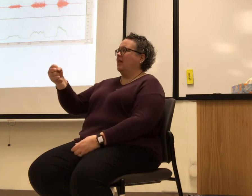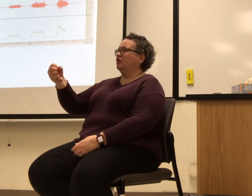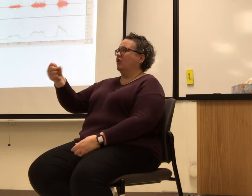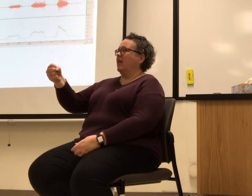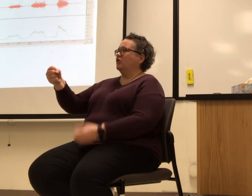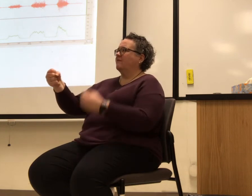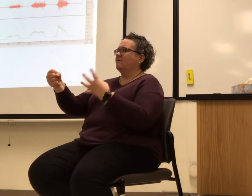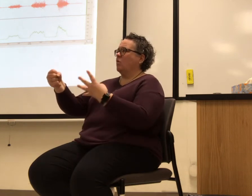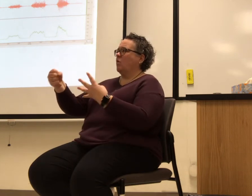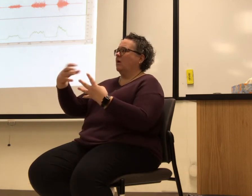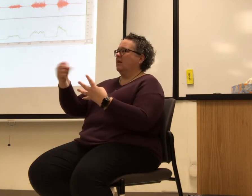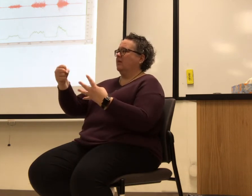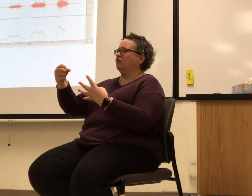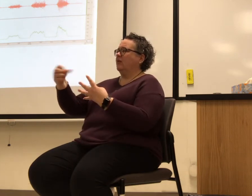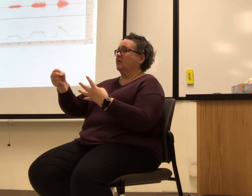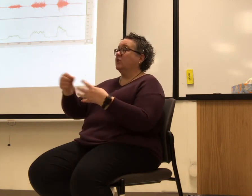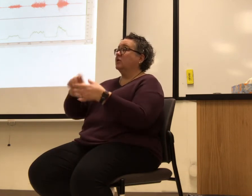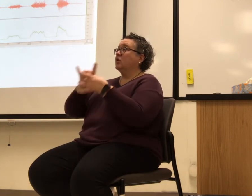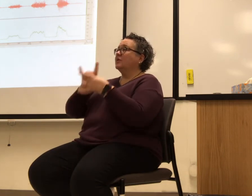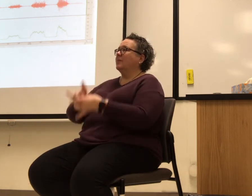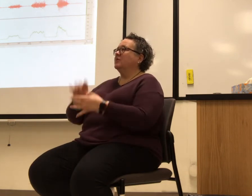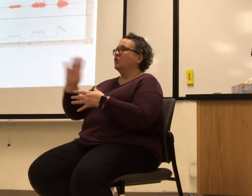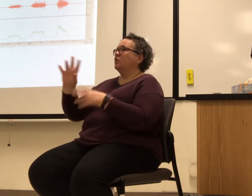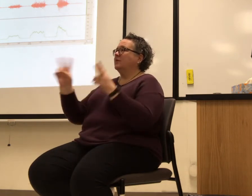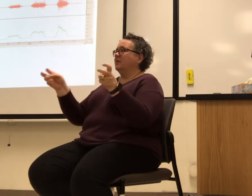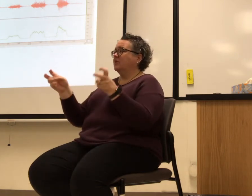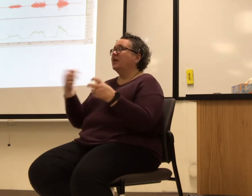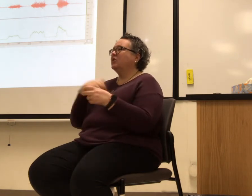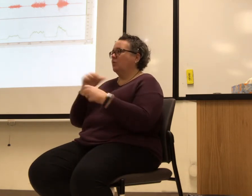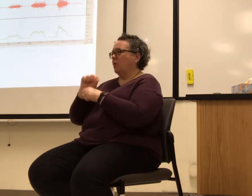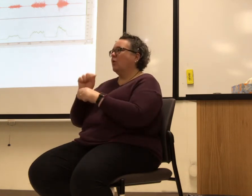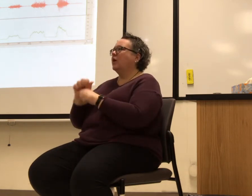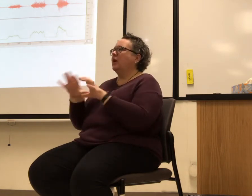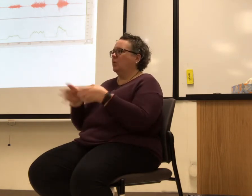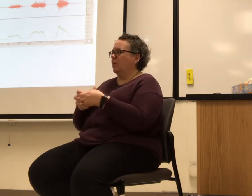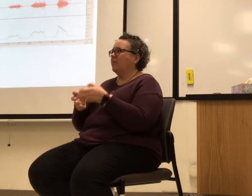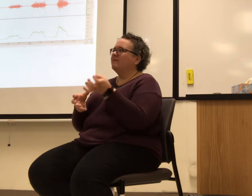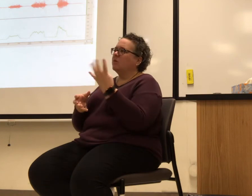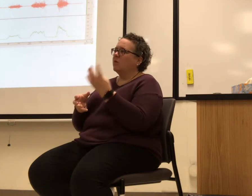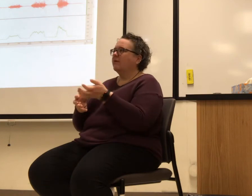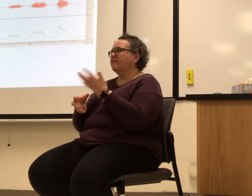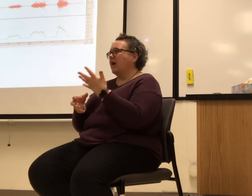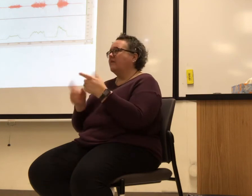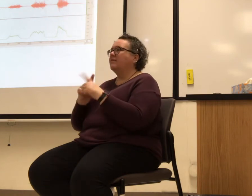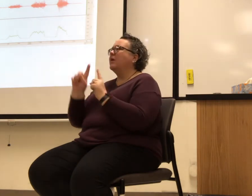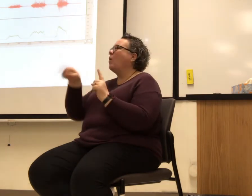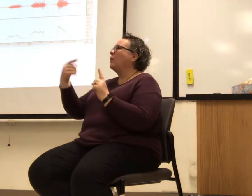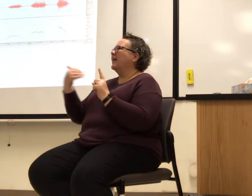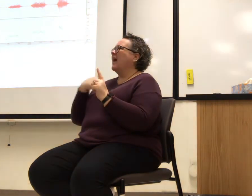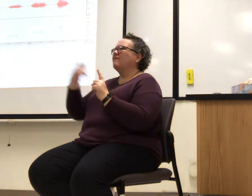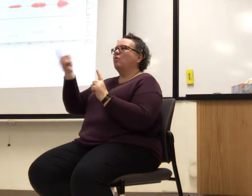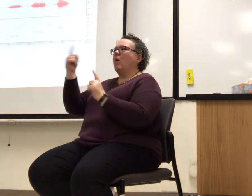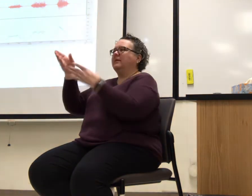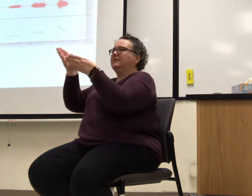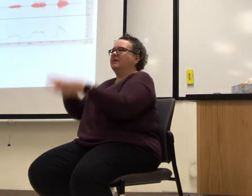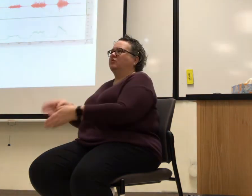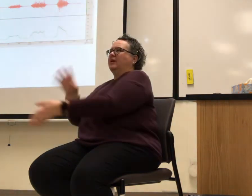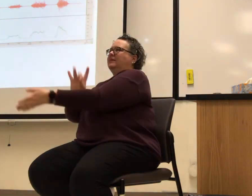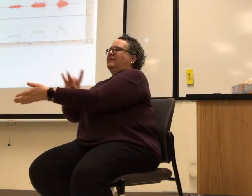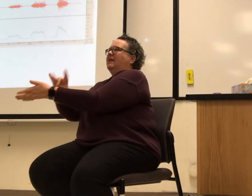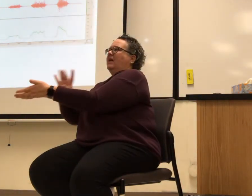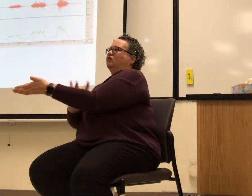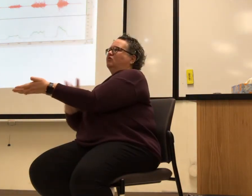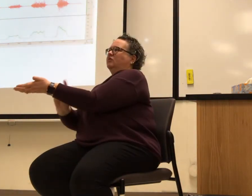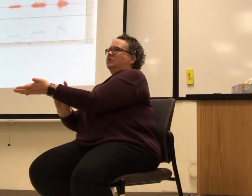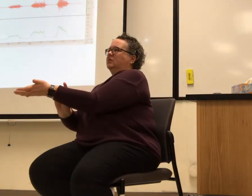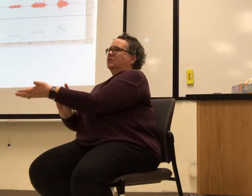it's all about the subject. You'll work in groups of four or five, but only have one subject, okay? And then just say,